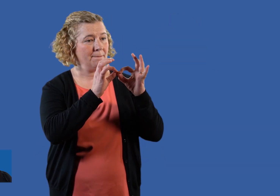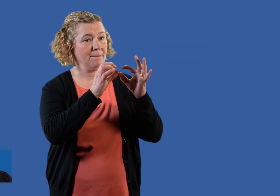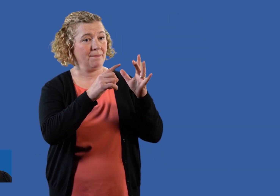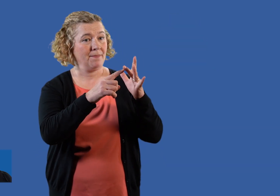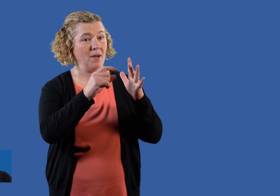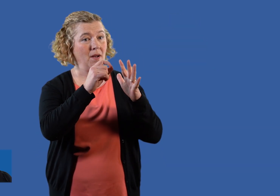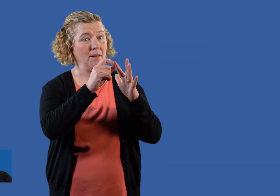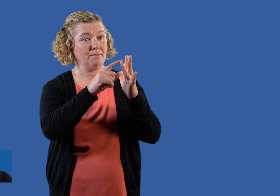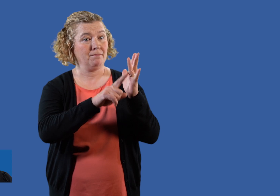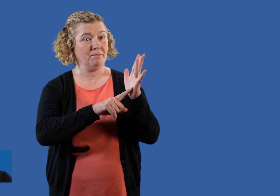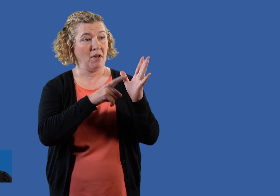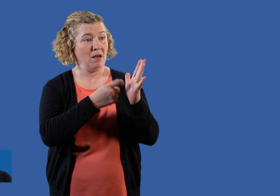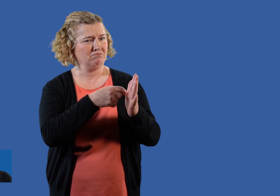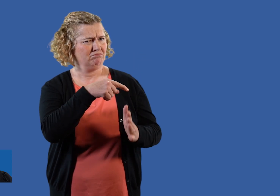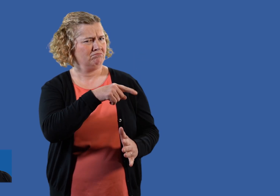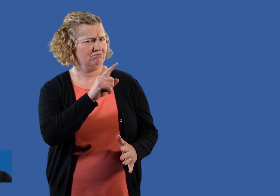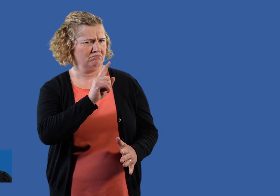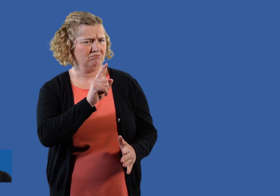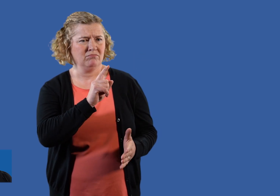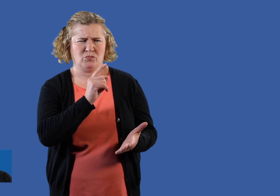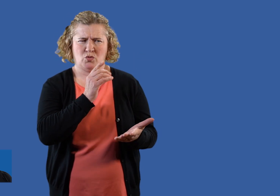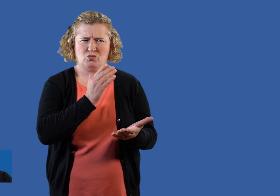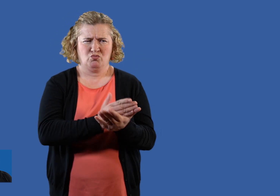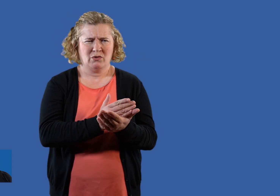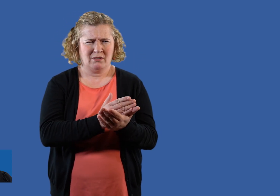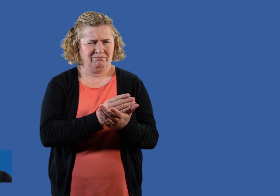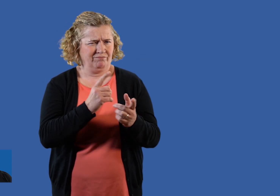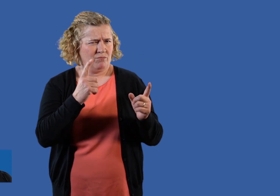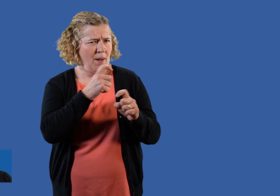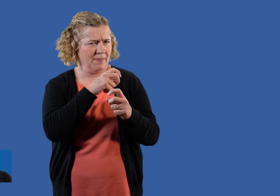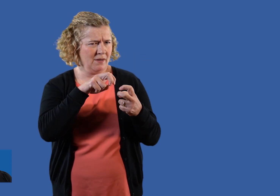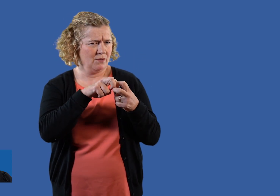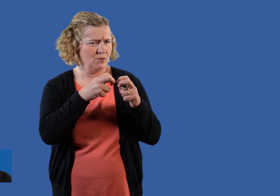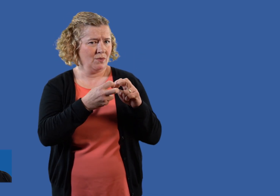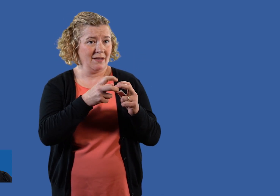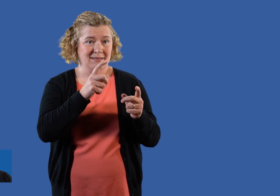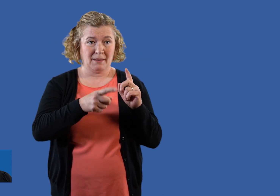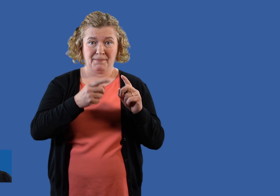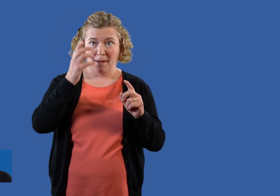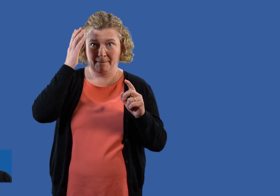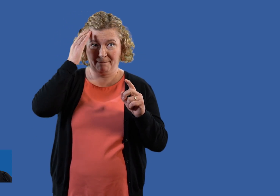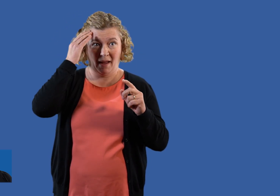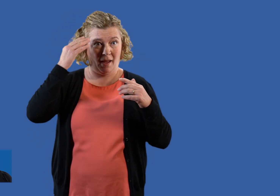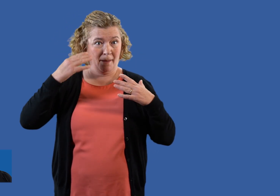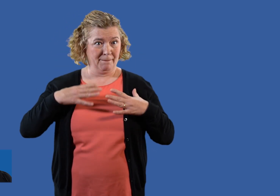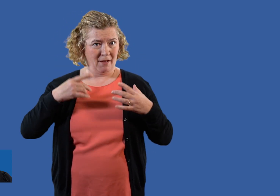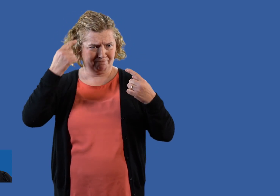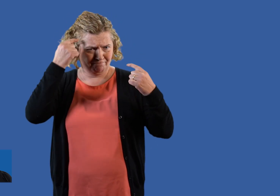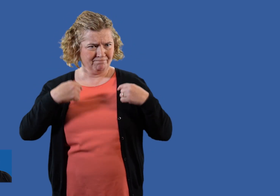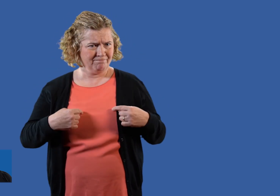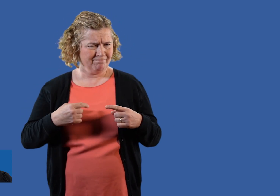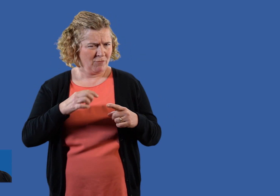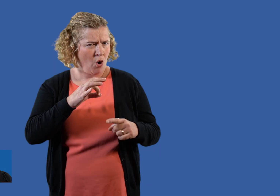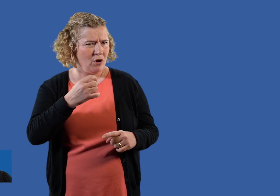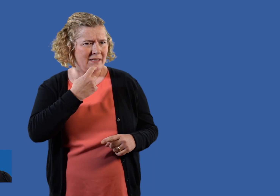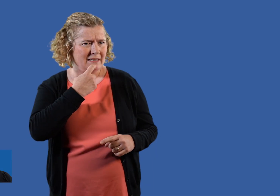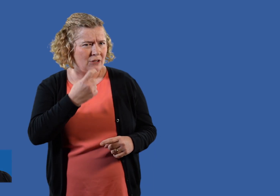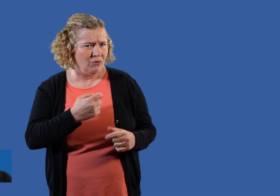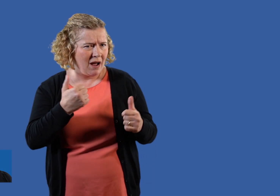Bipolar disorder, it's a complex condition that is often underdiagnosed